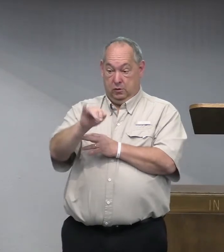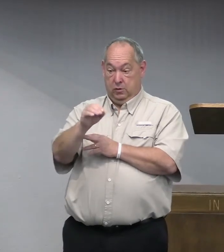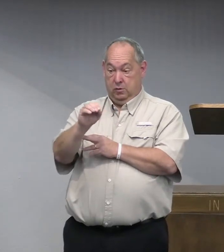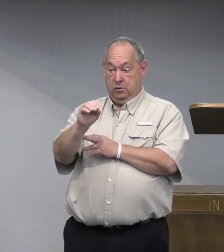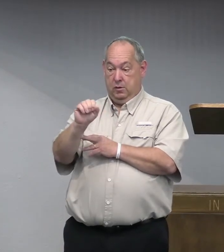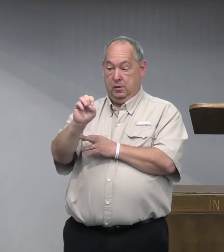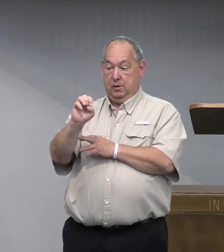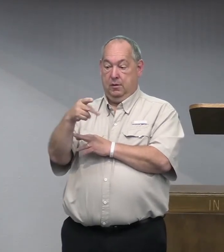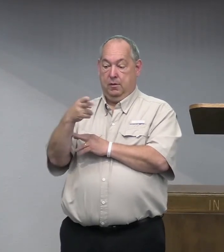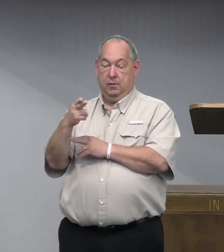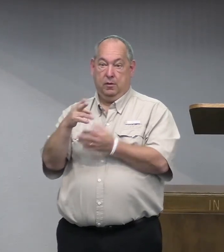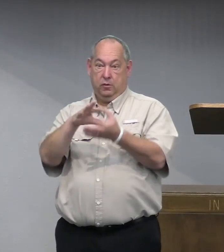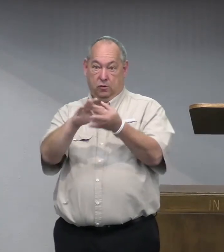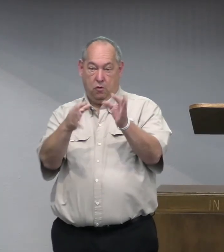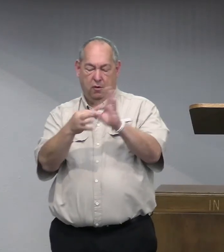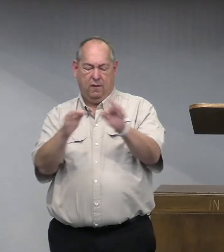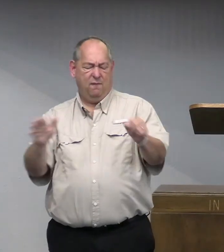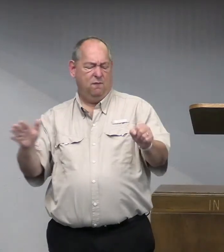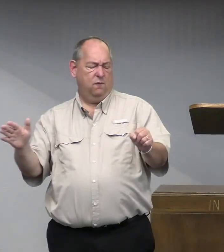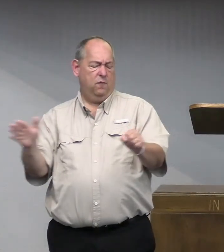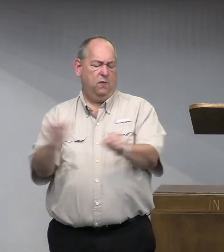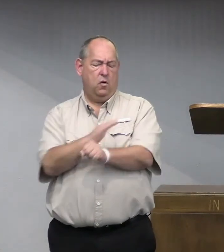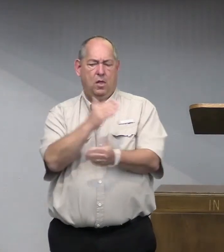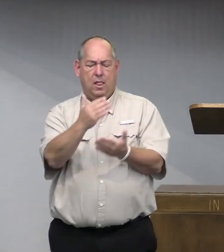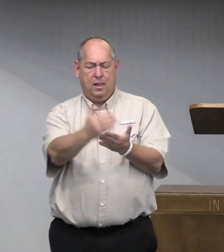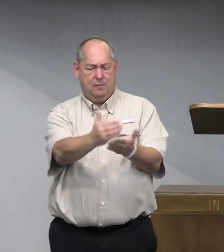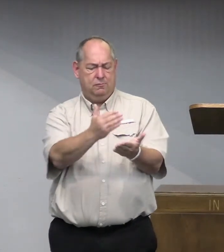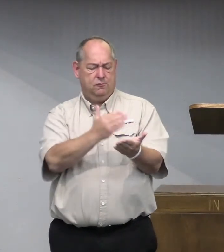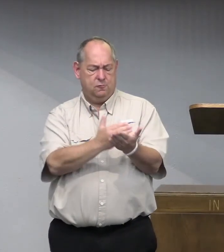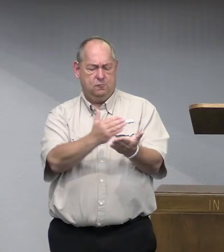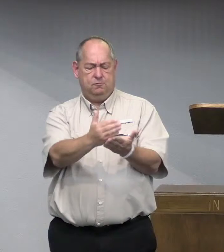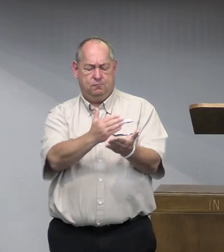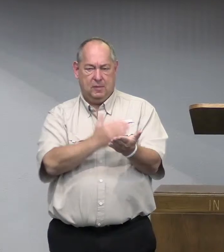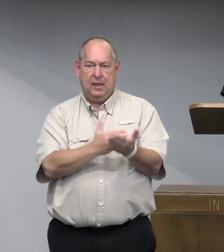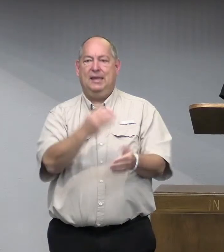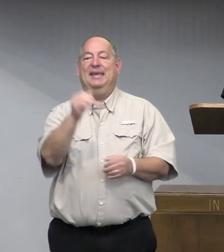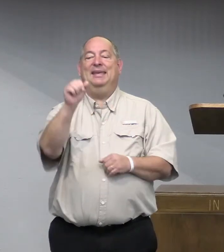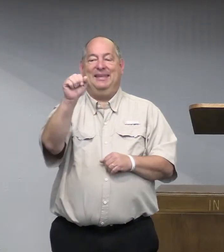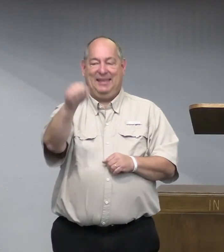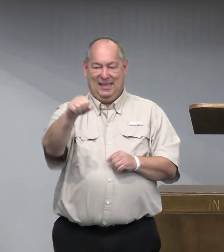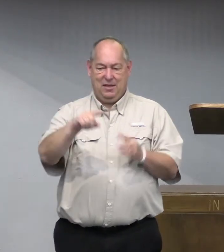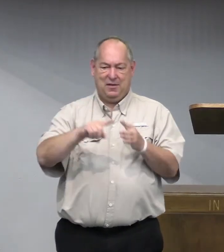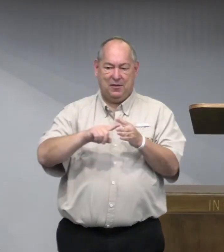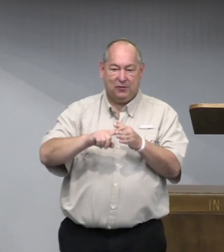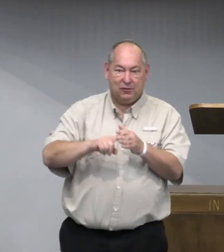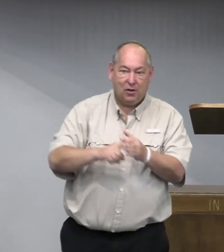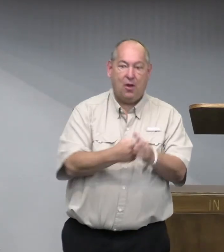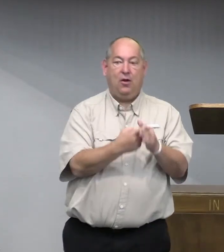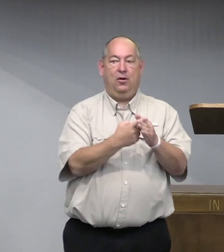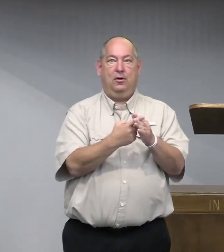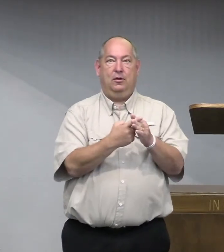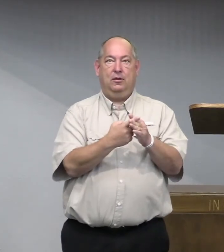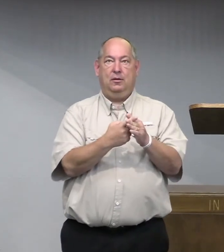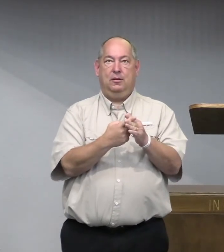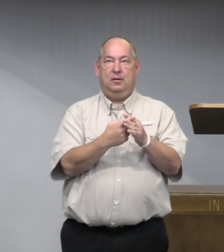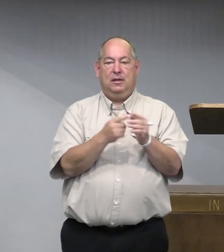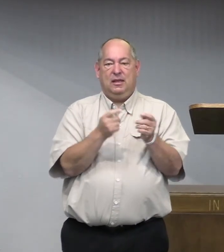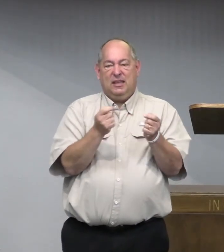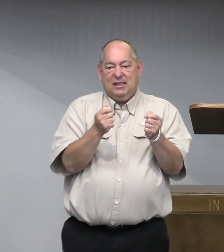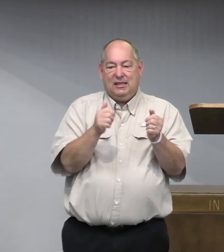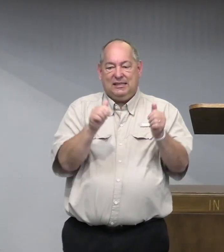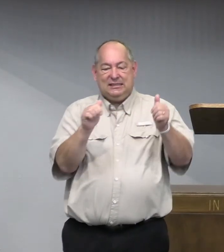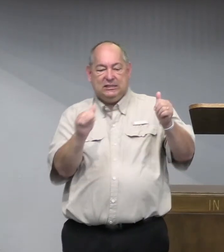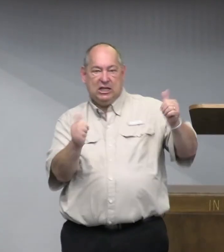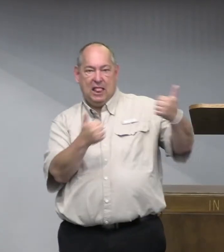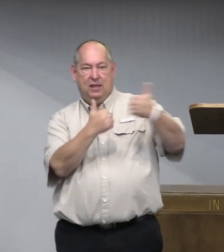is full of lessons. And yes, it starts out a little